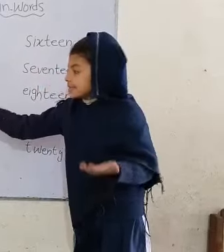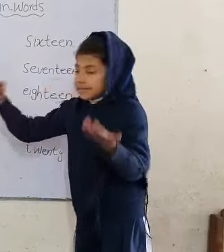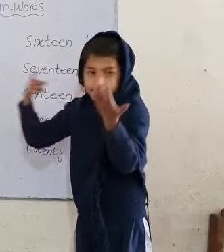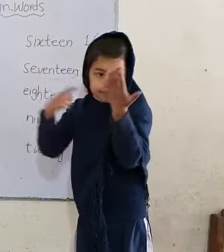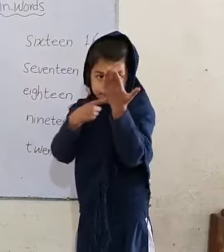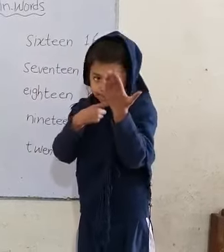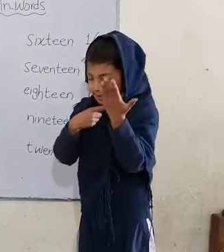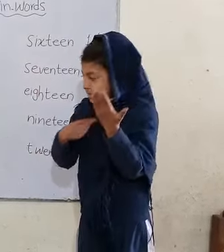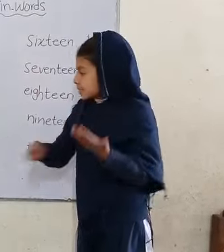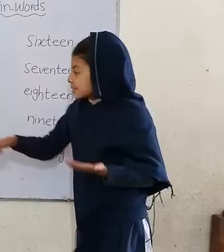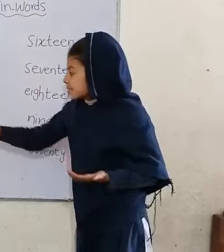T